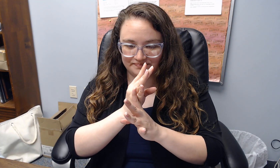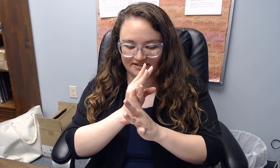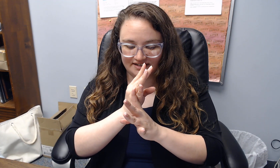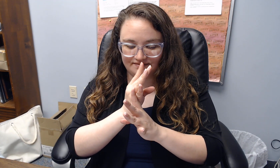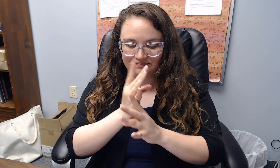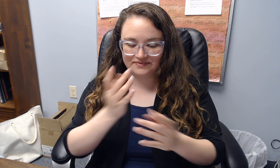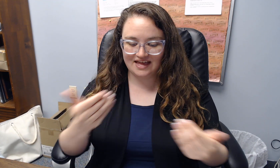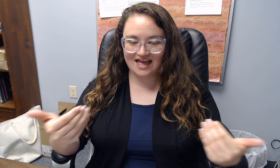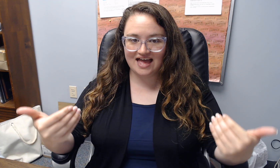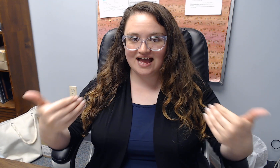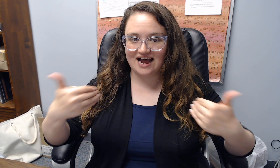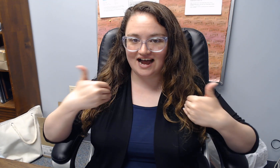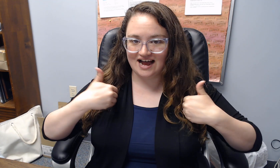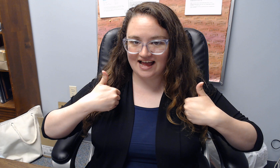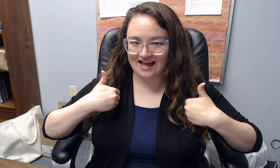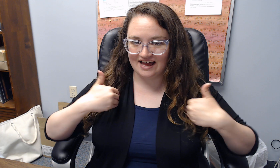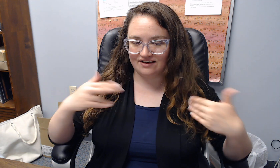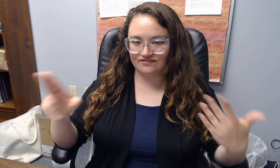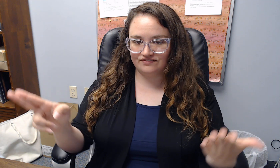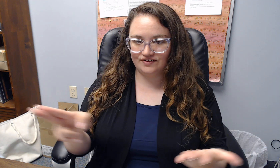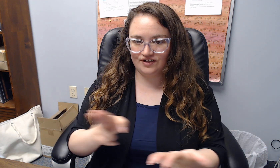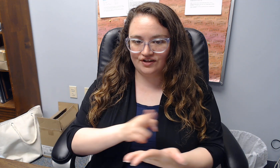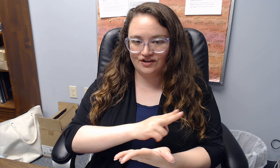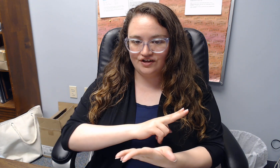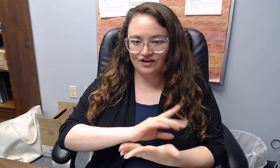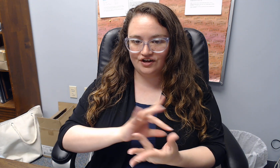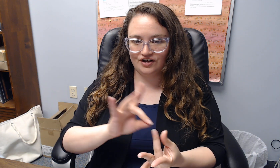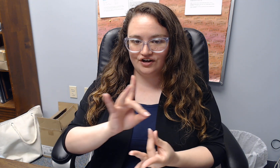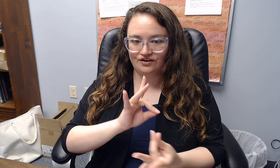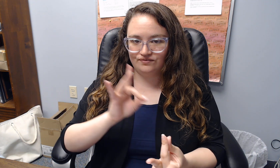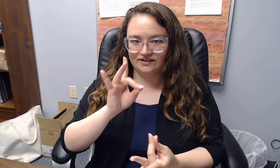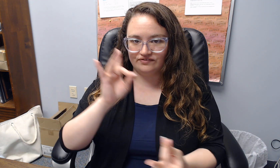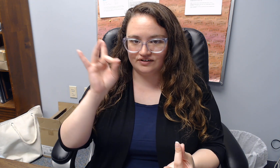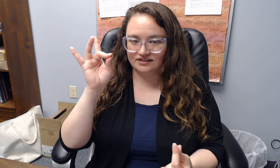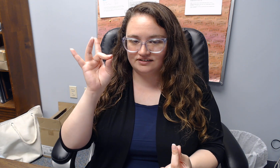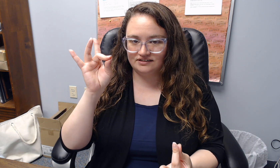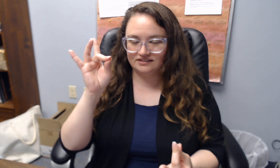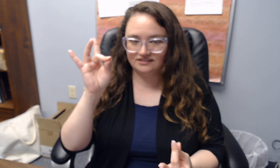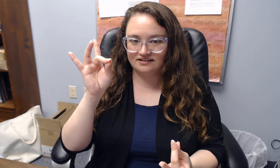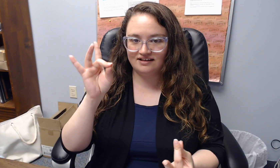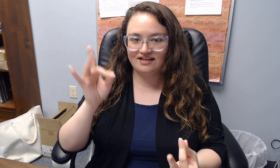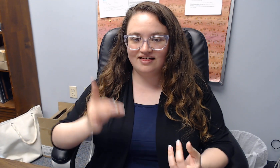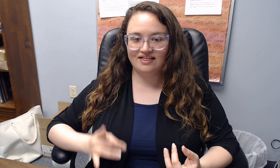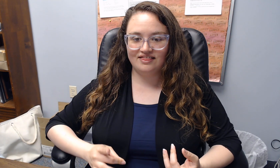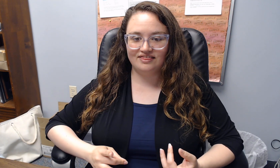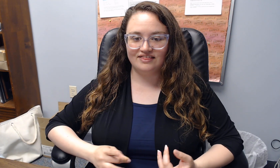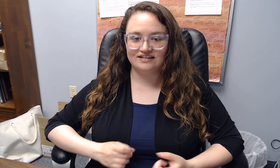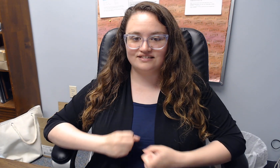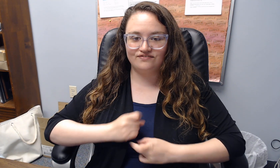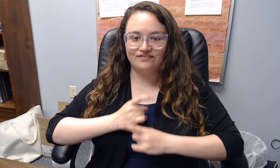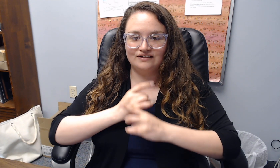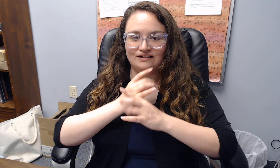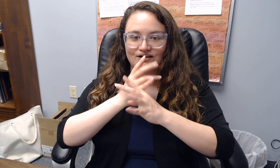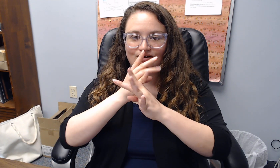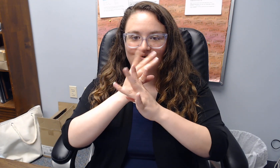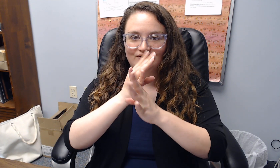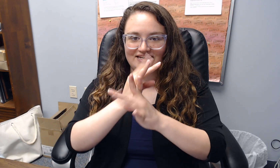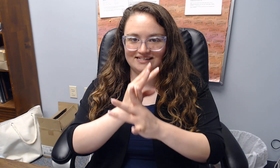okay? I have a river that's flowing